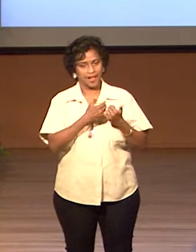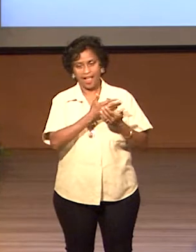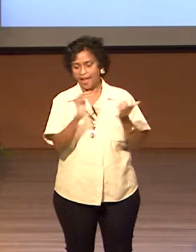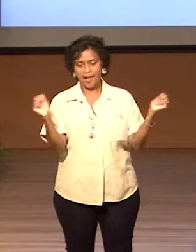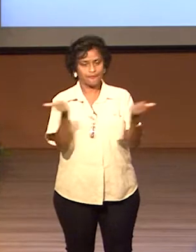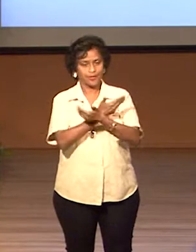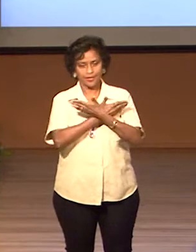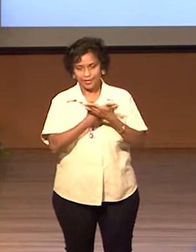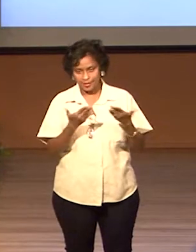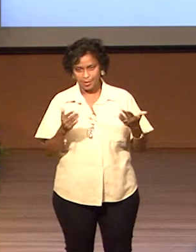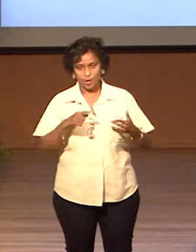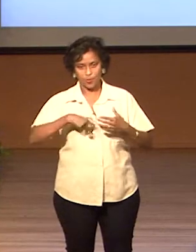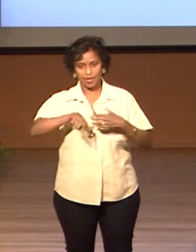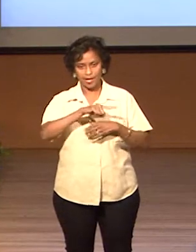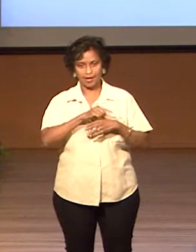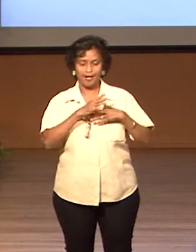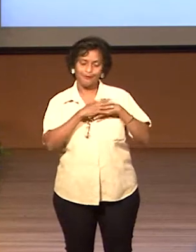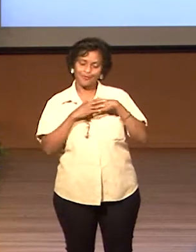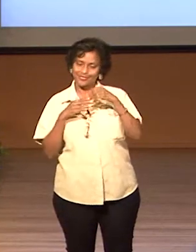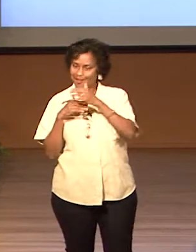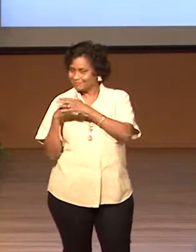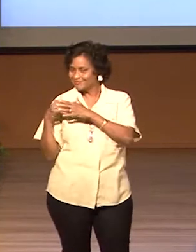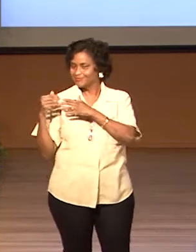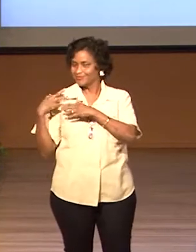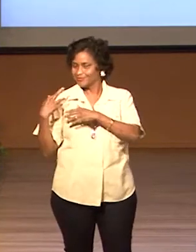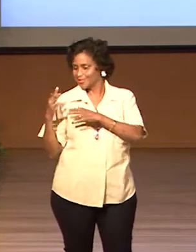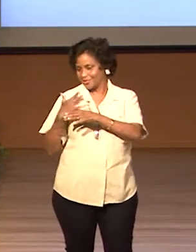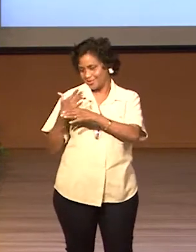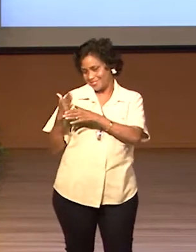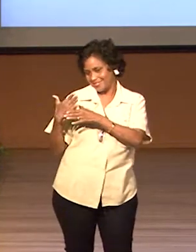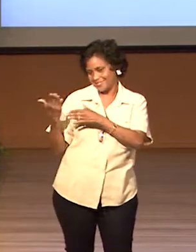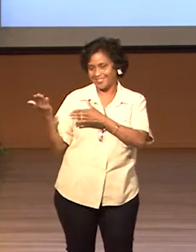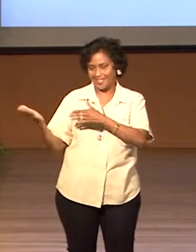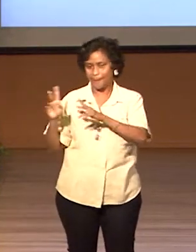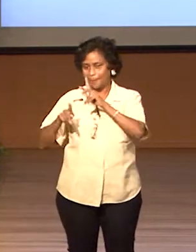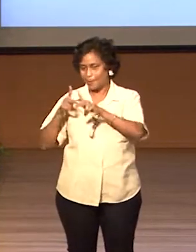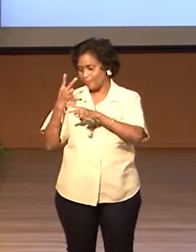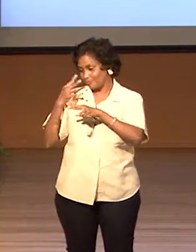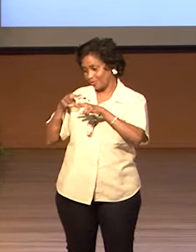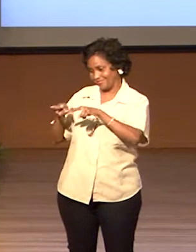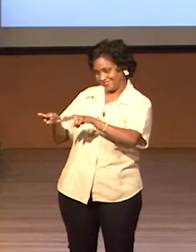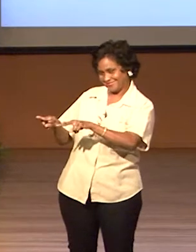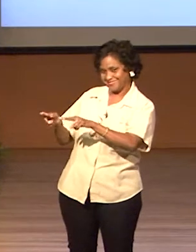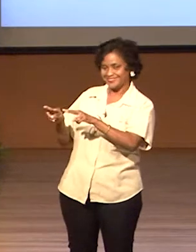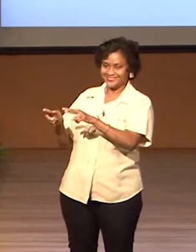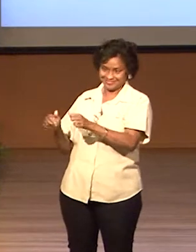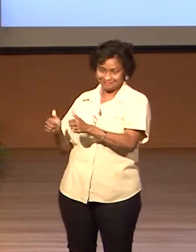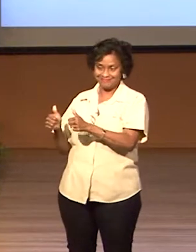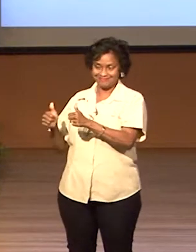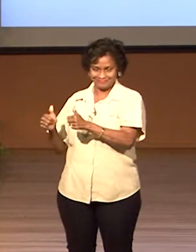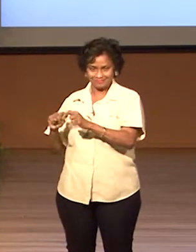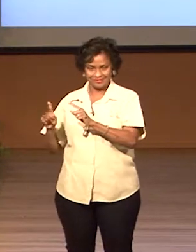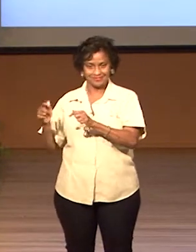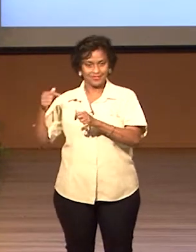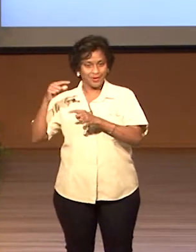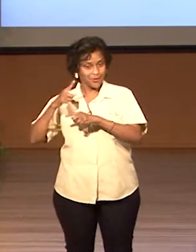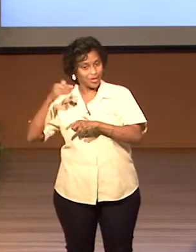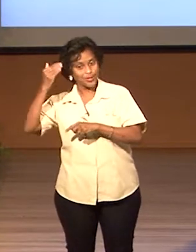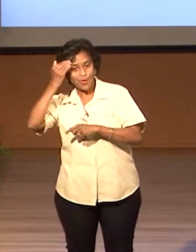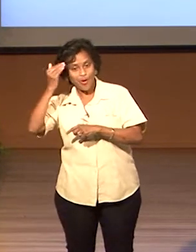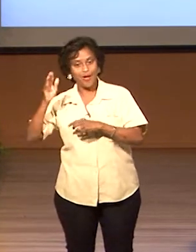we are comfortable sharing with other people, that other people can see about us, and that we understand and know about ourselves as